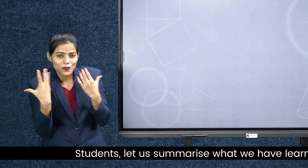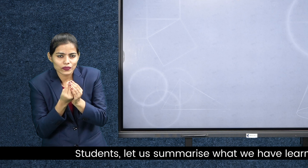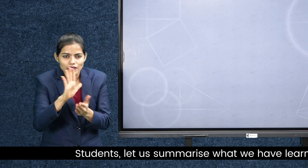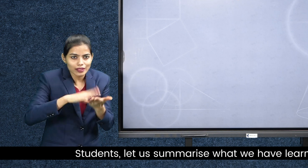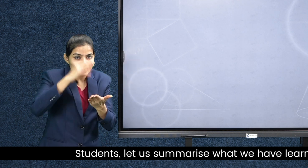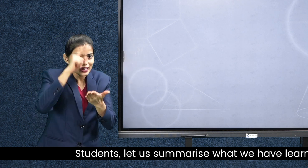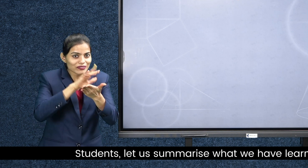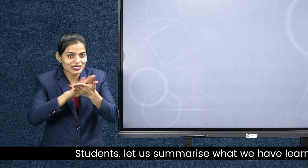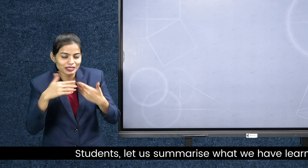we have learned.